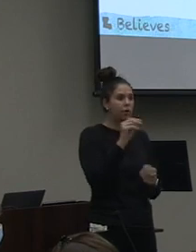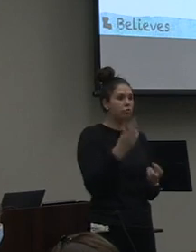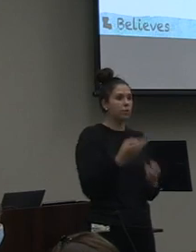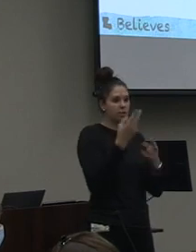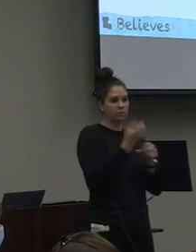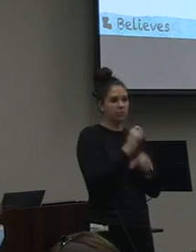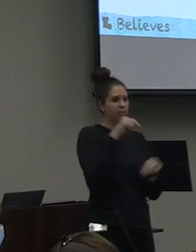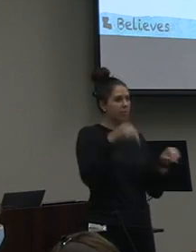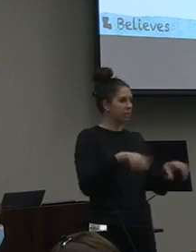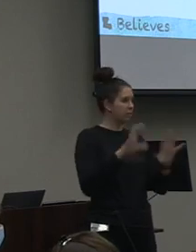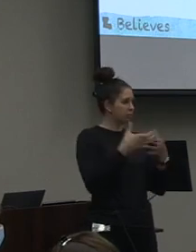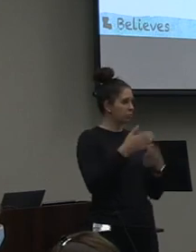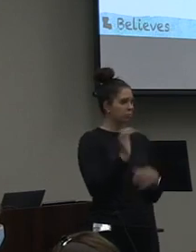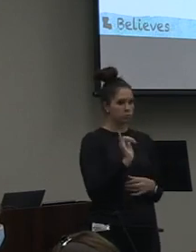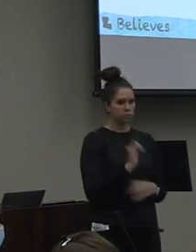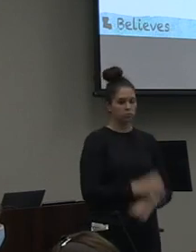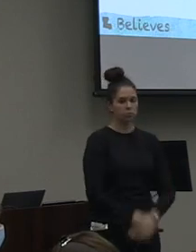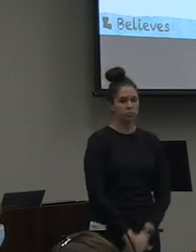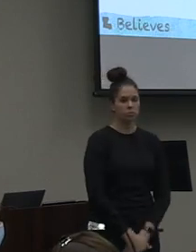well.